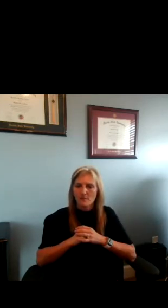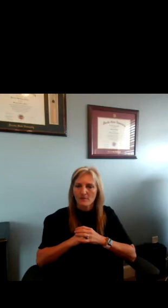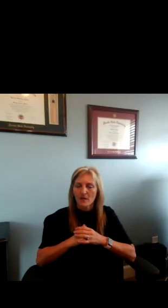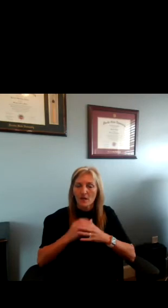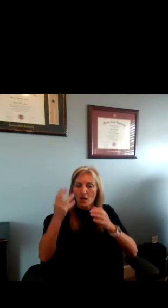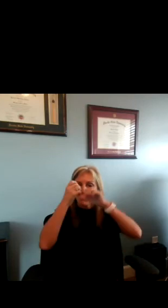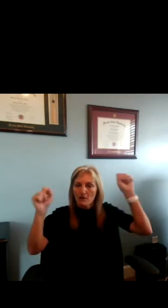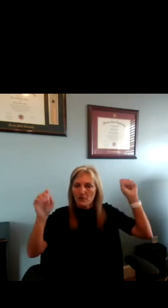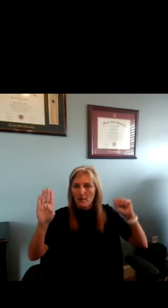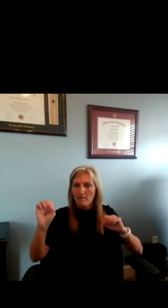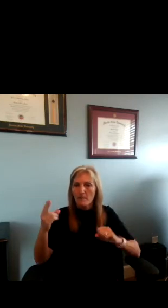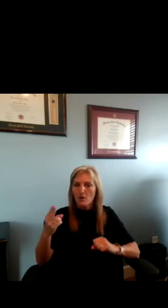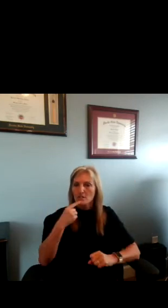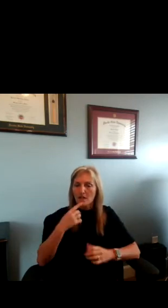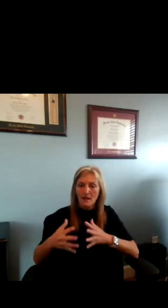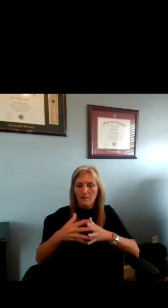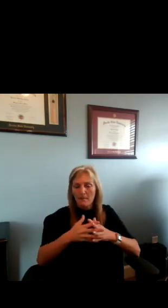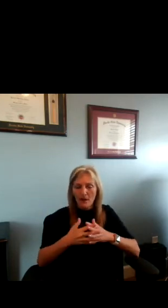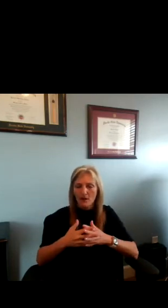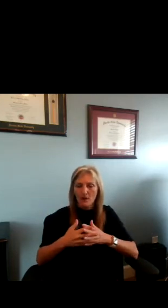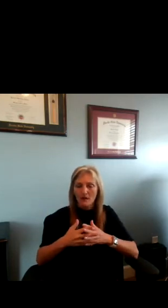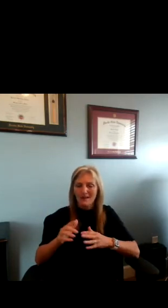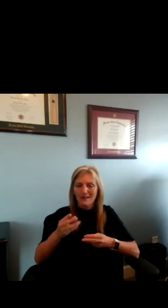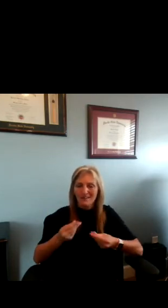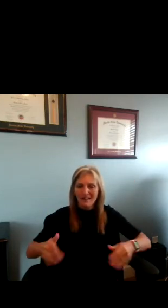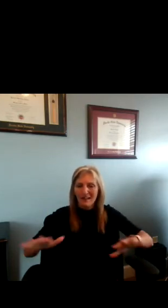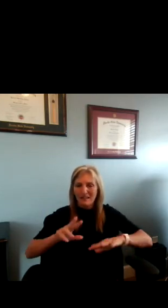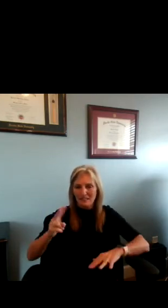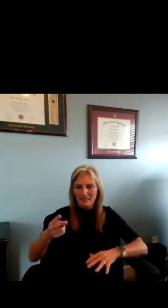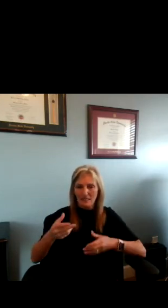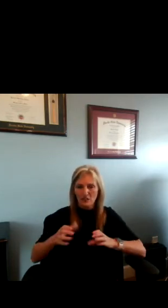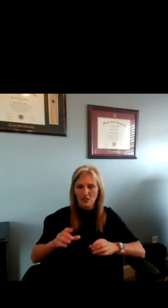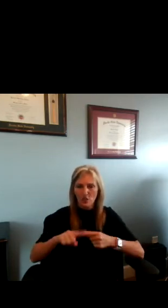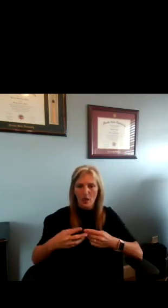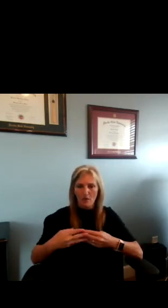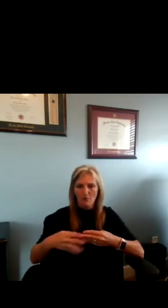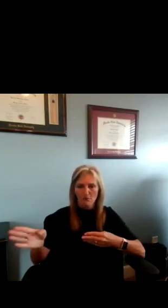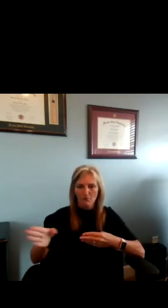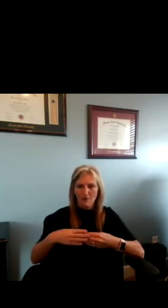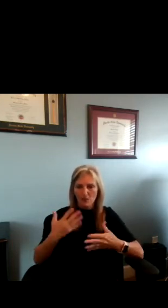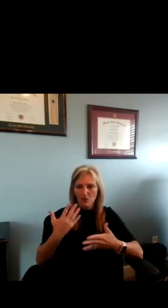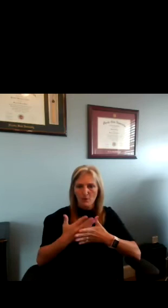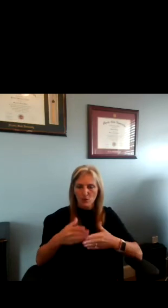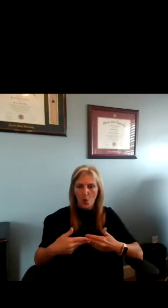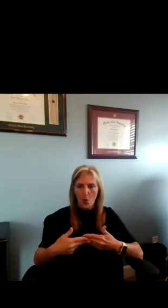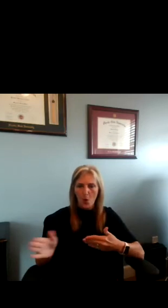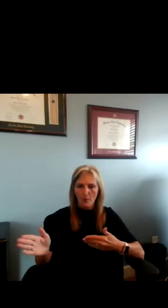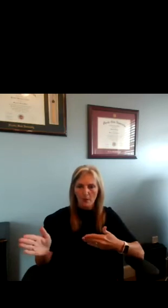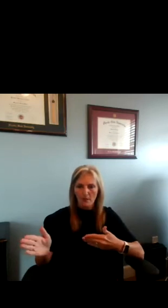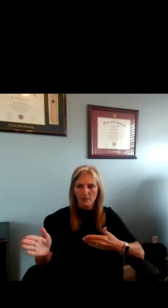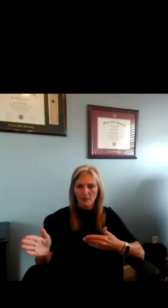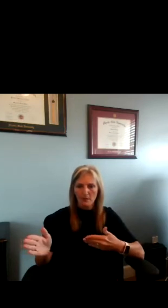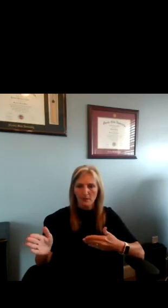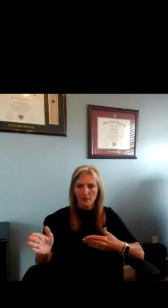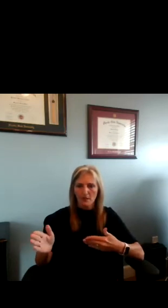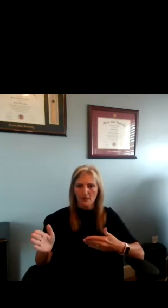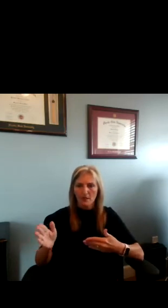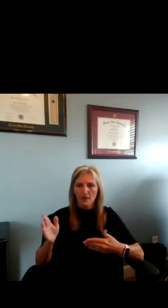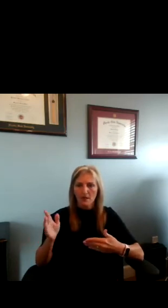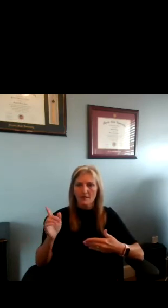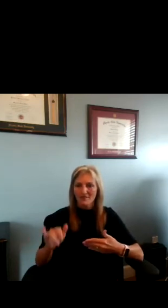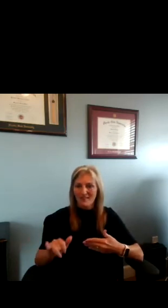President Bush said, "America is the land of second chances, and when the gates of the prison open, the path ahead should lead to a